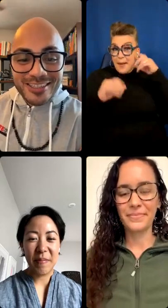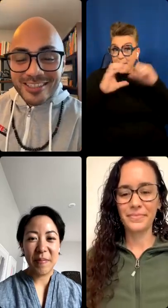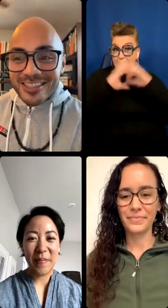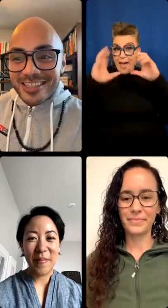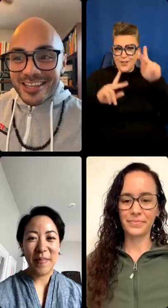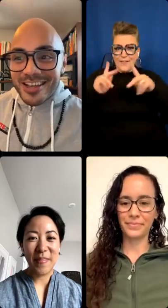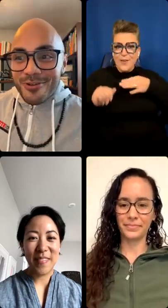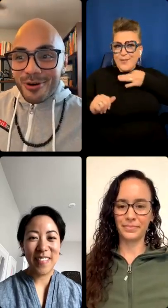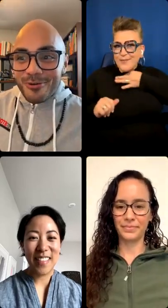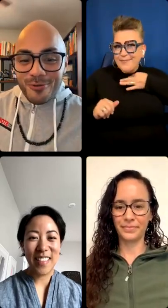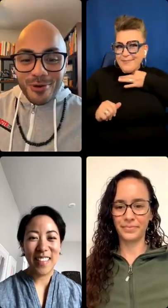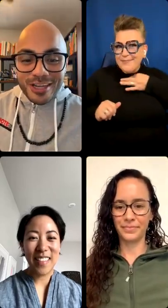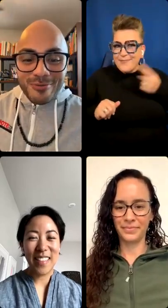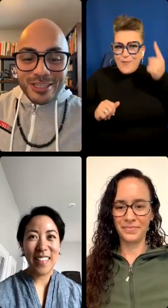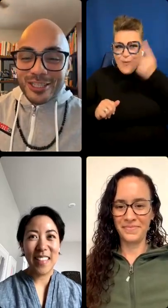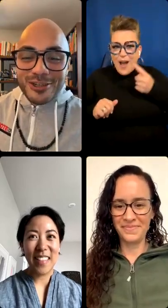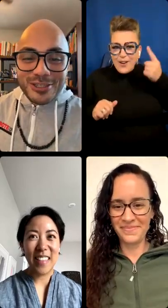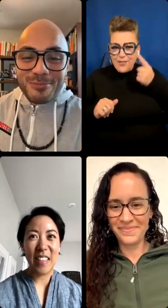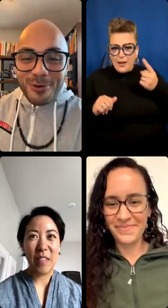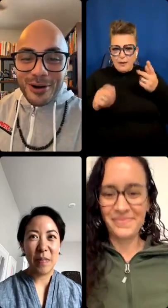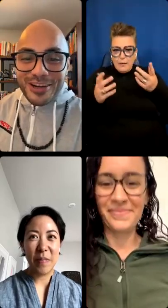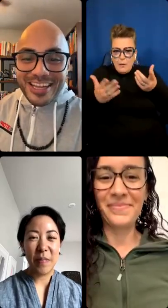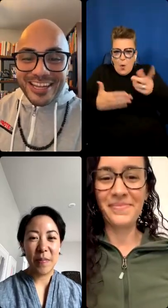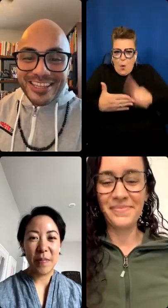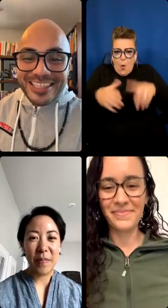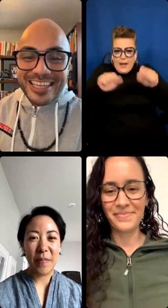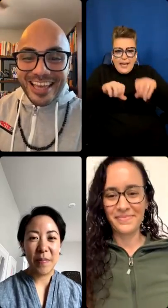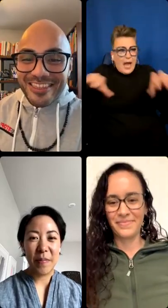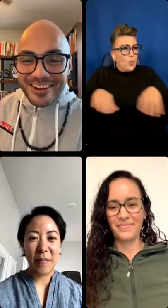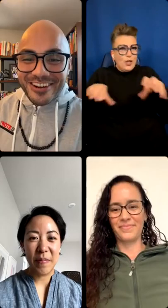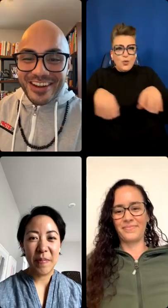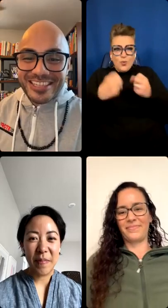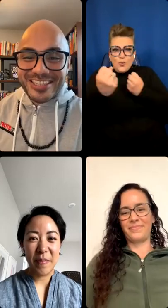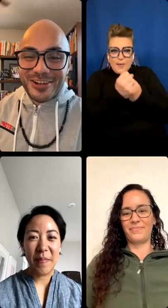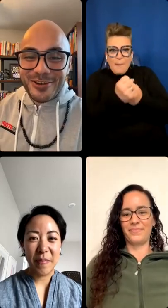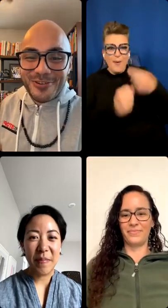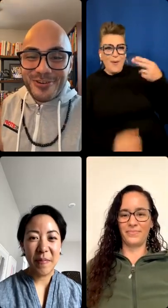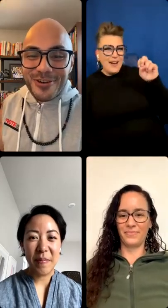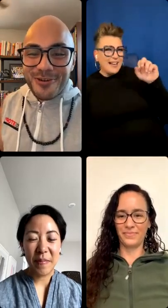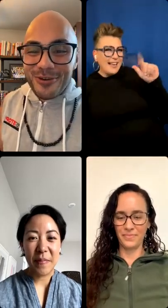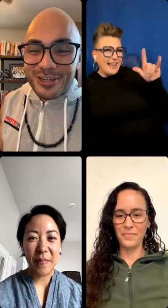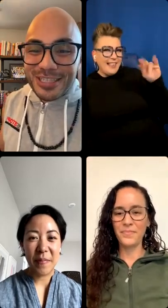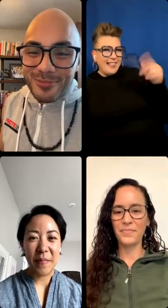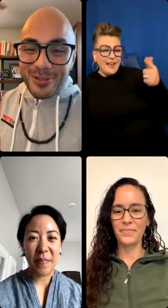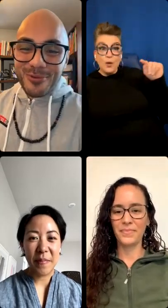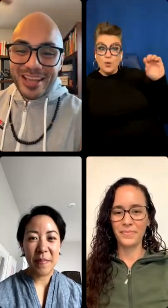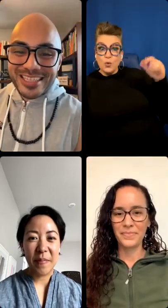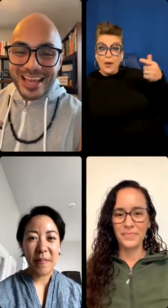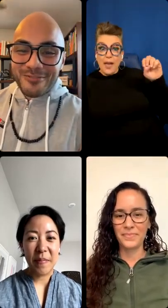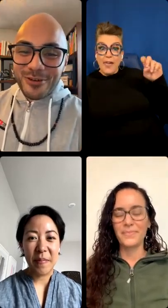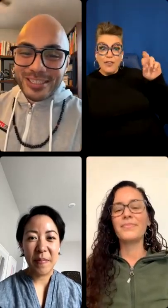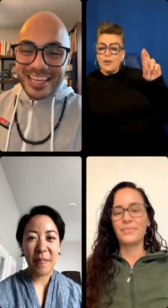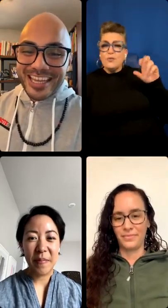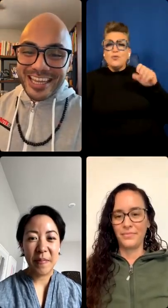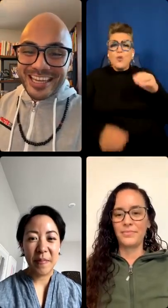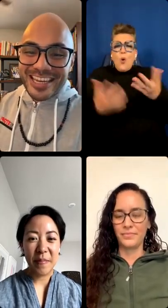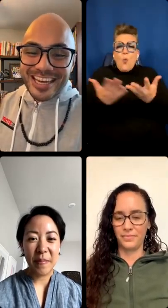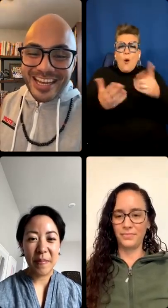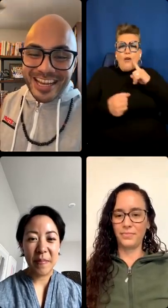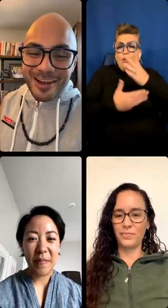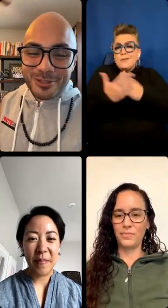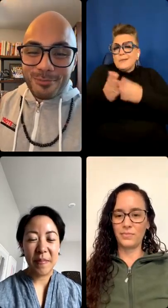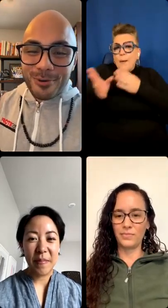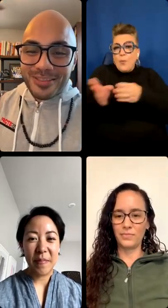wondering, well, what can we do to support healing together? And so what are some of the ways that folks